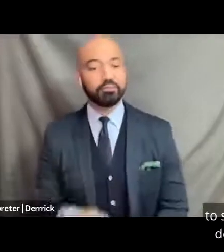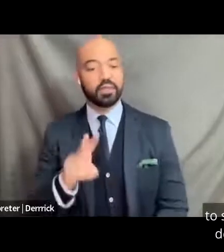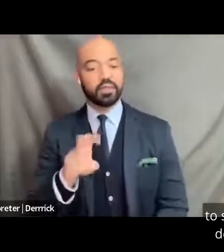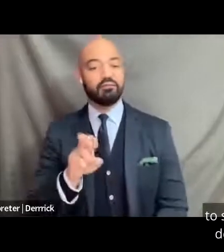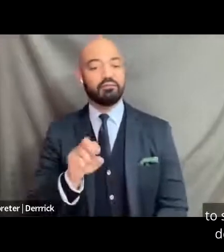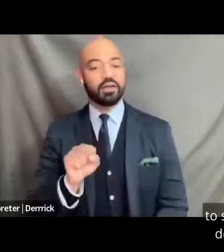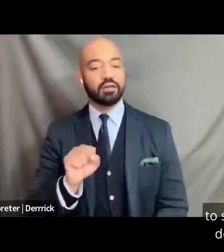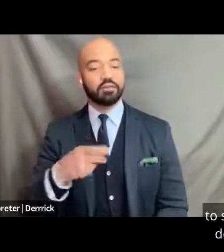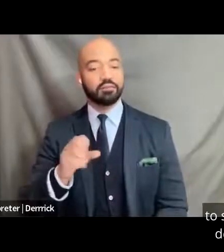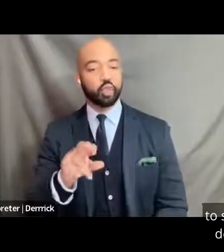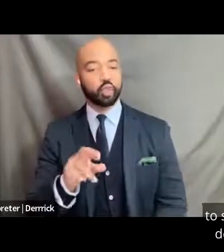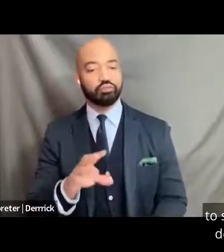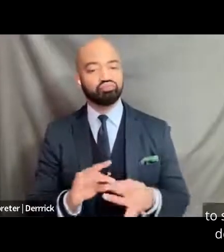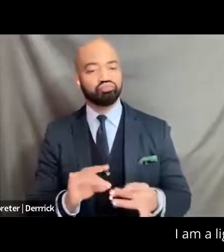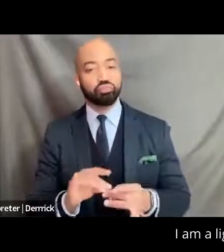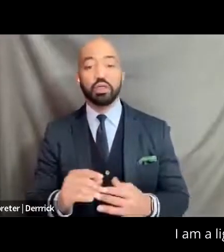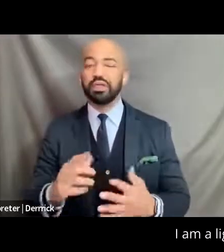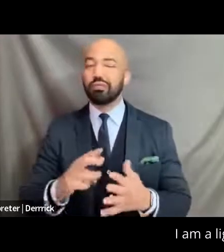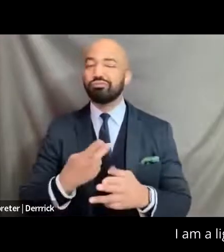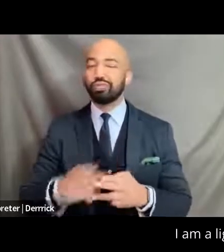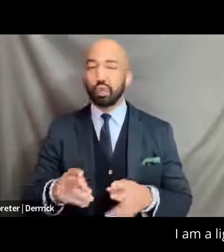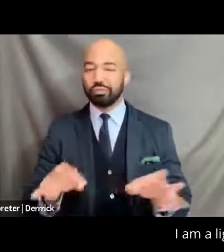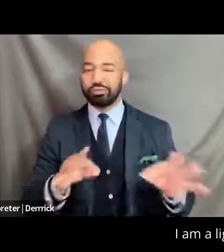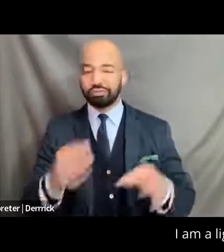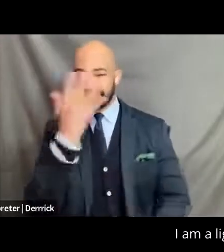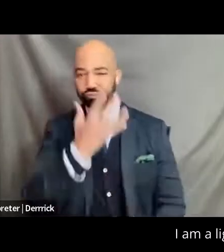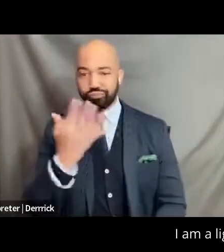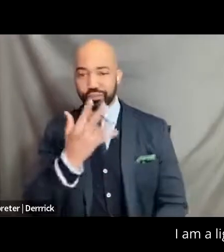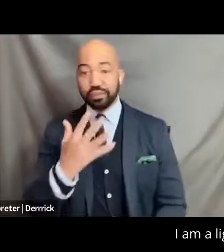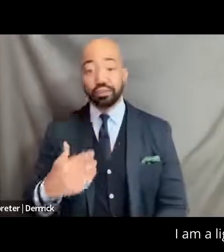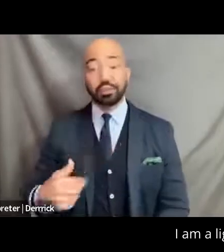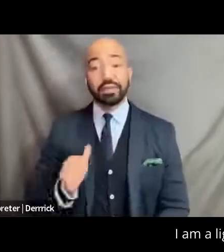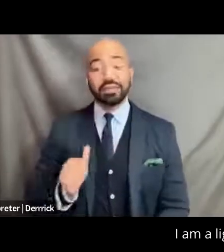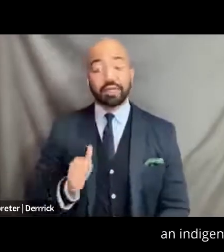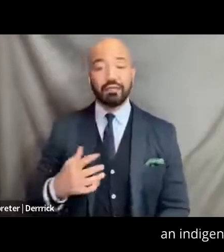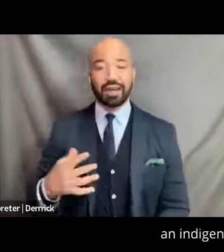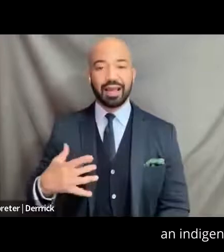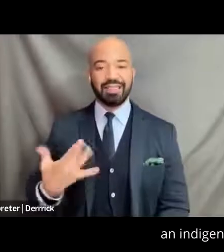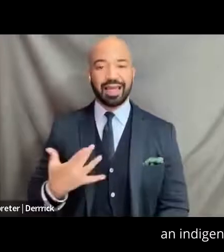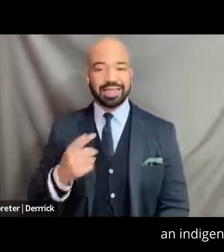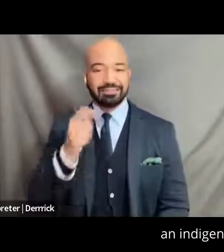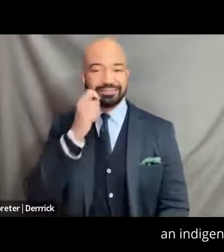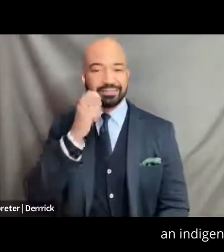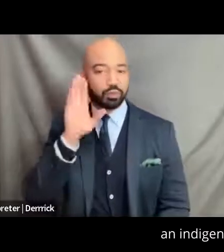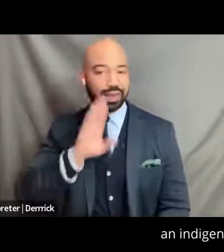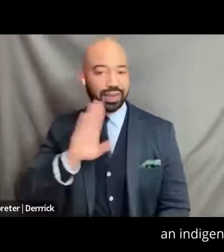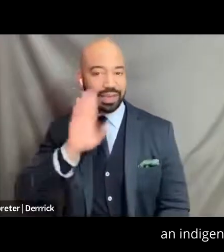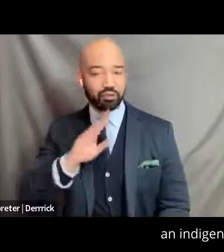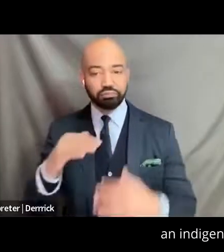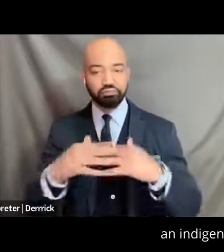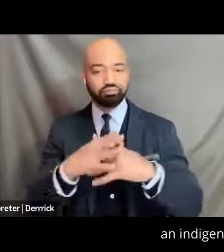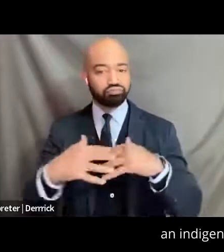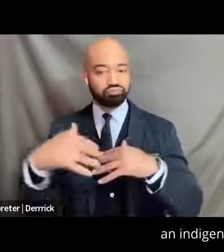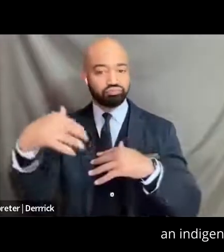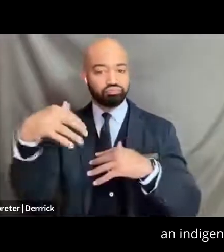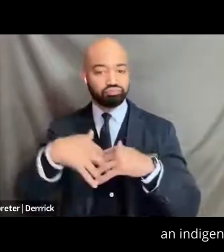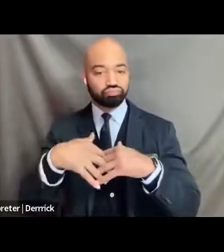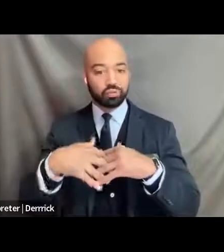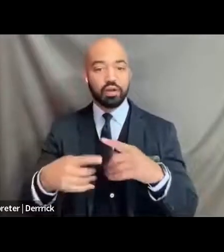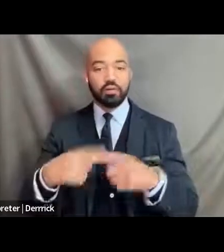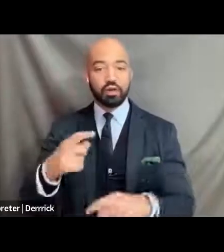a quick image description of myself i am a light-skinned brown person an indigenous person of taino